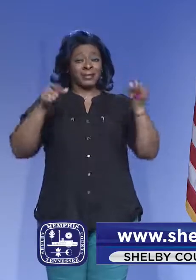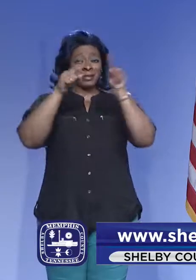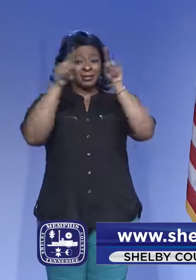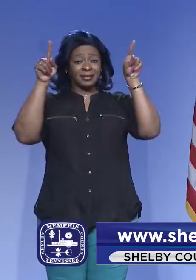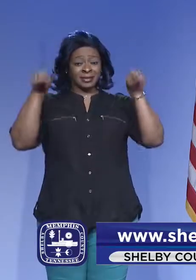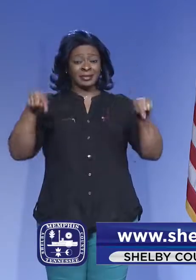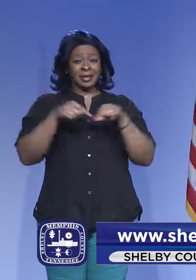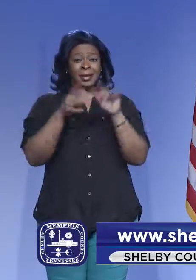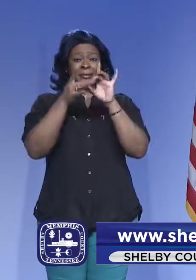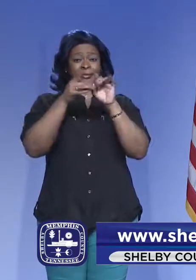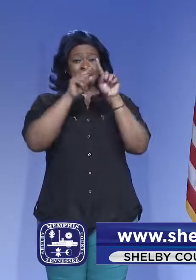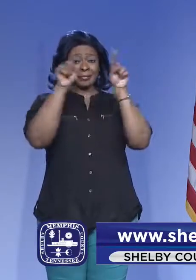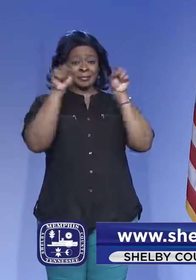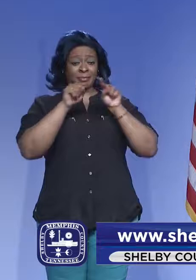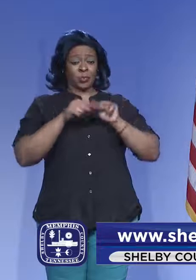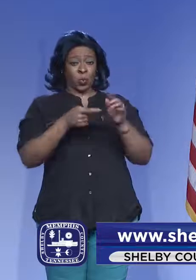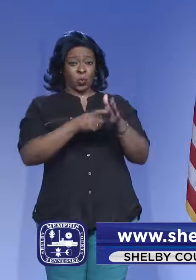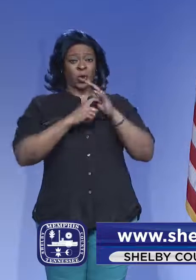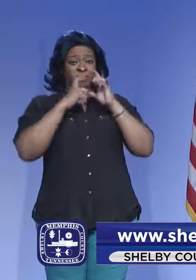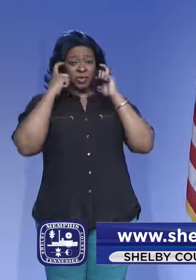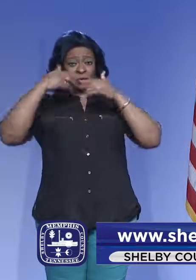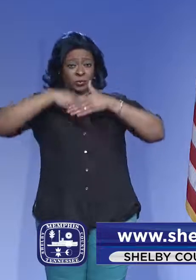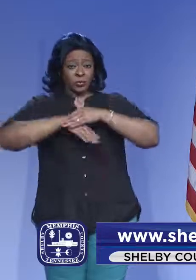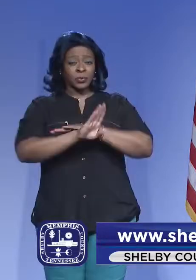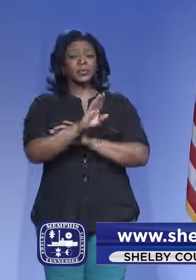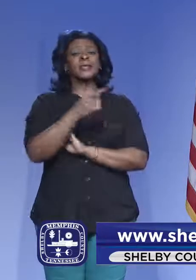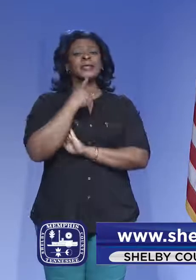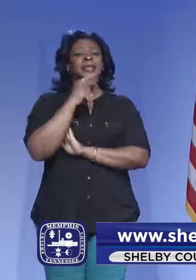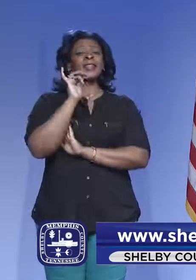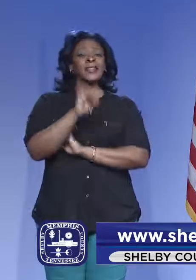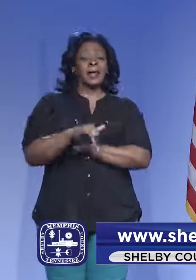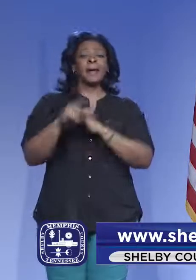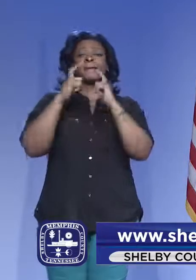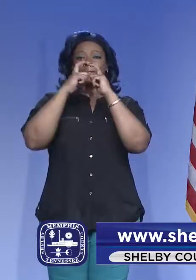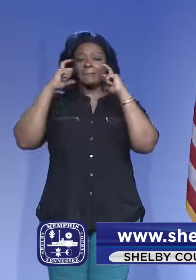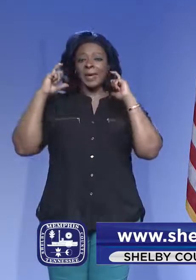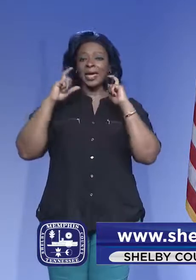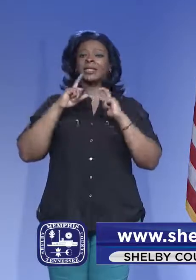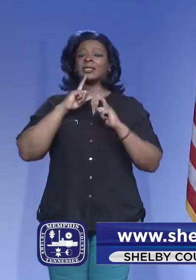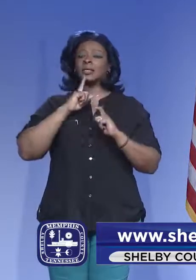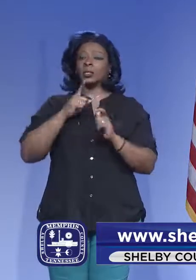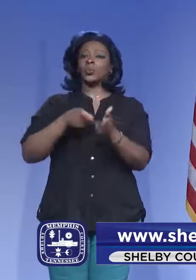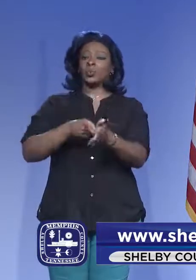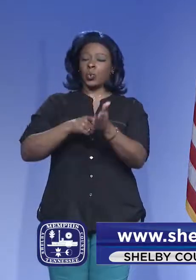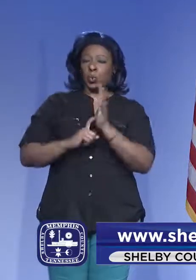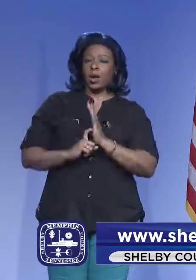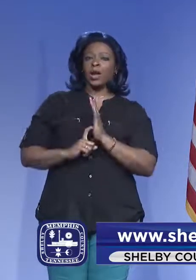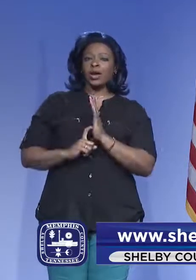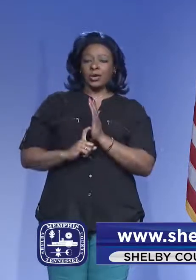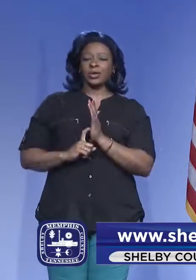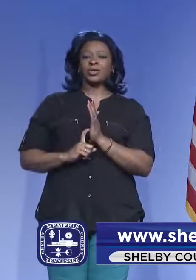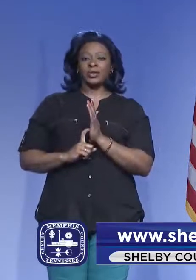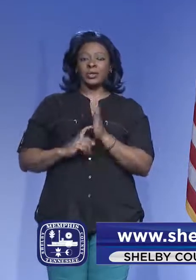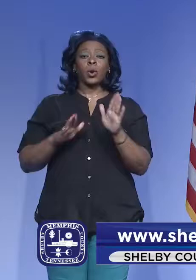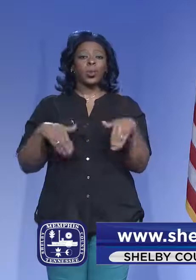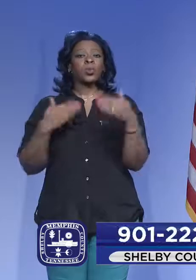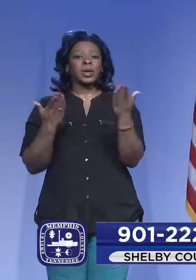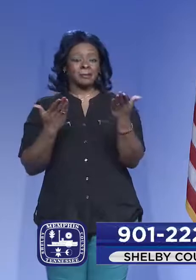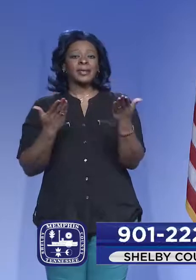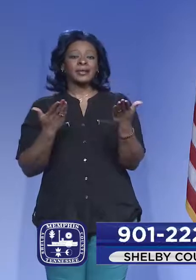posted at the entry indicating that a mask is required or